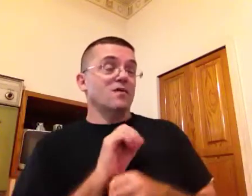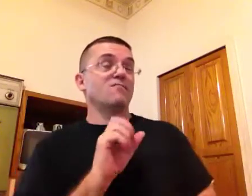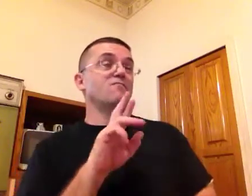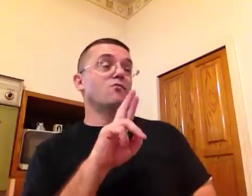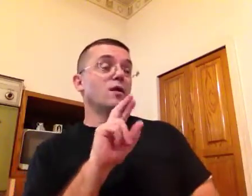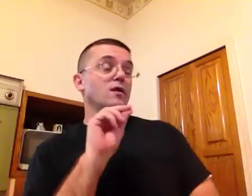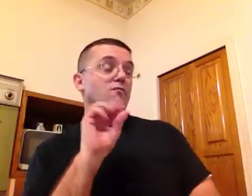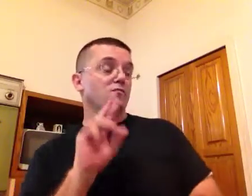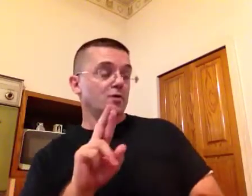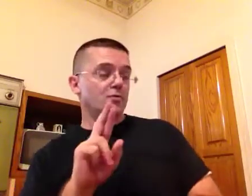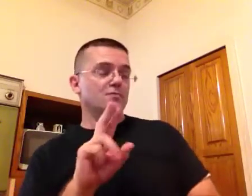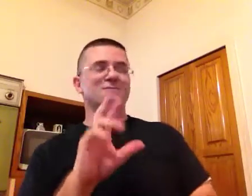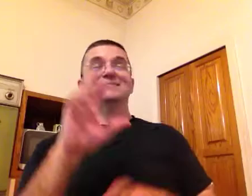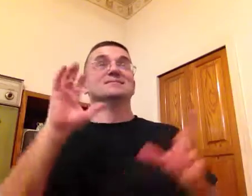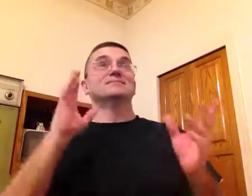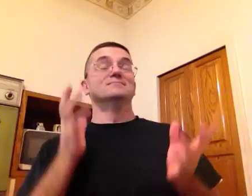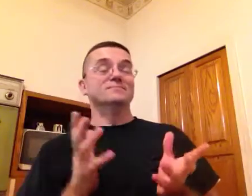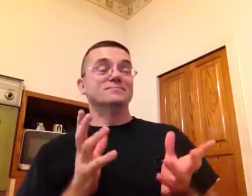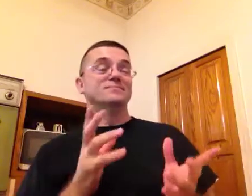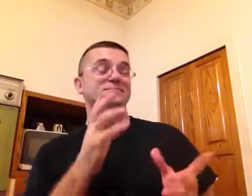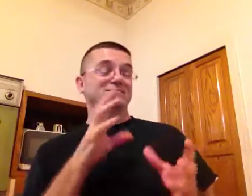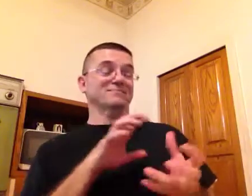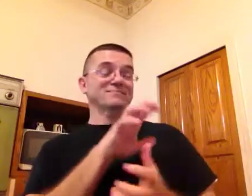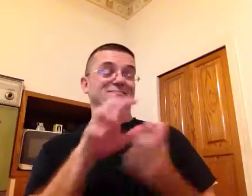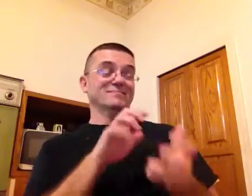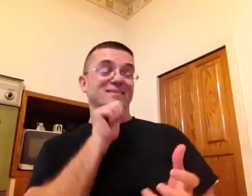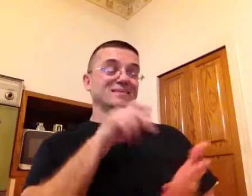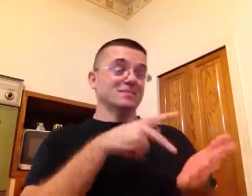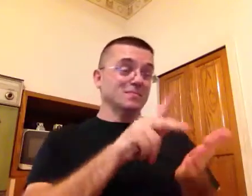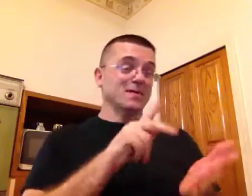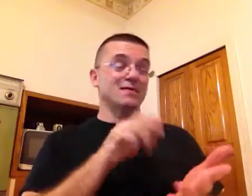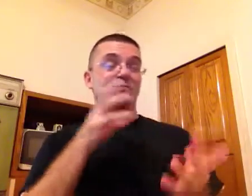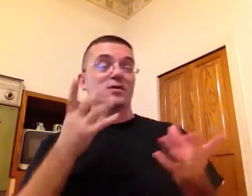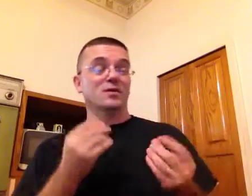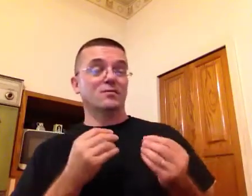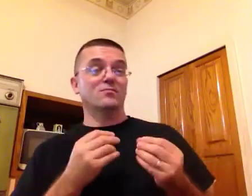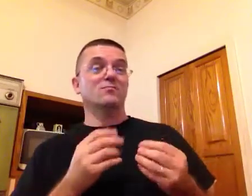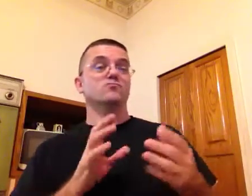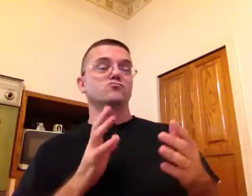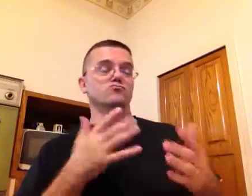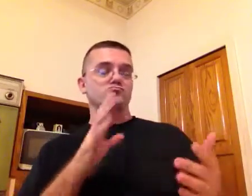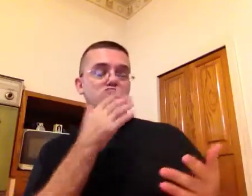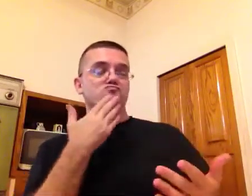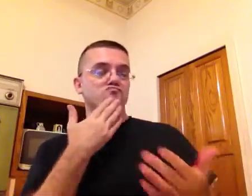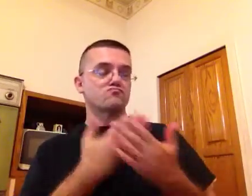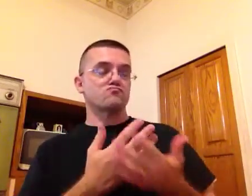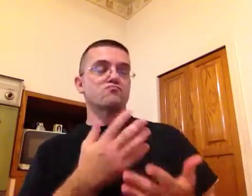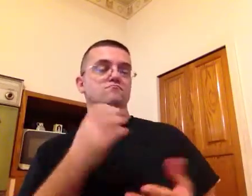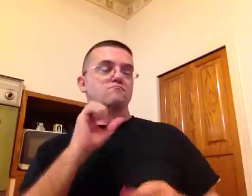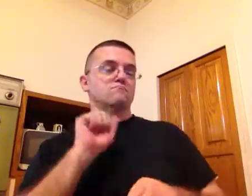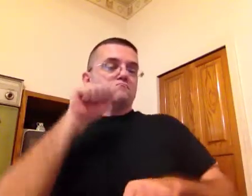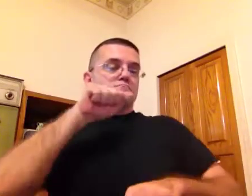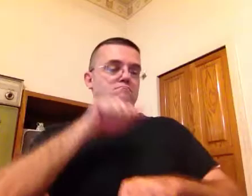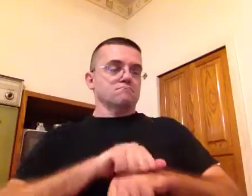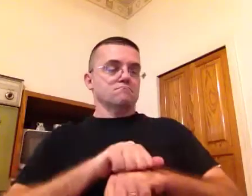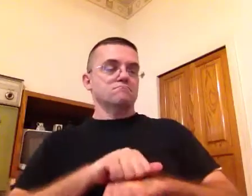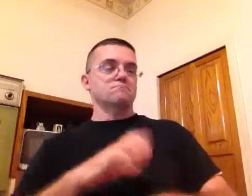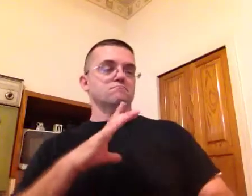you get into a mess if he doesn't pay. Those are the problems you want to avoid, and you have. This deal sounds like it's solid. Corey is